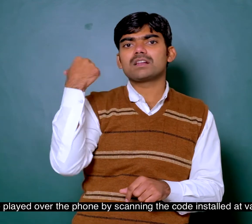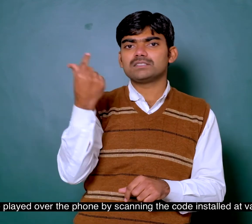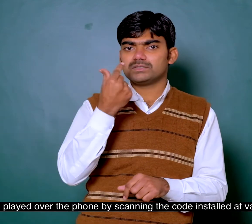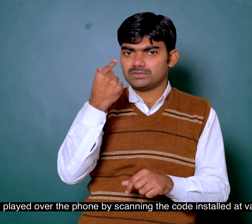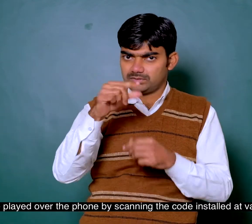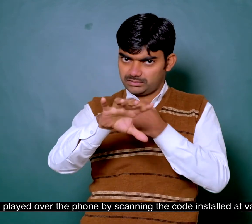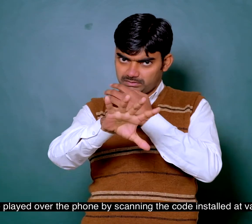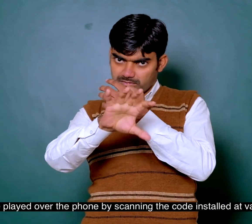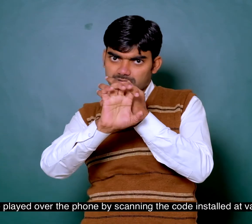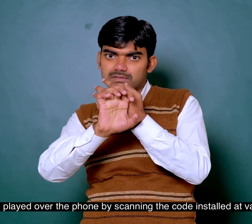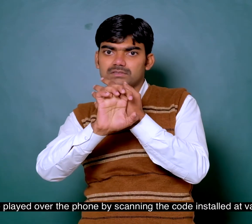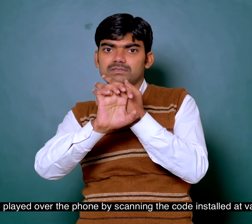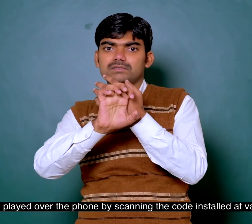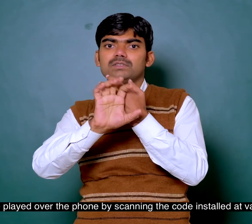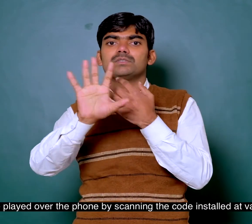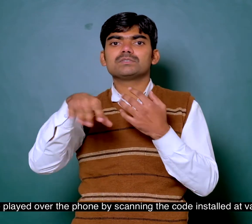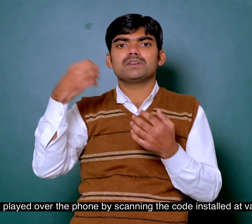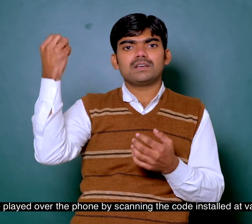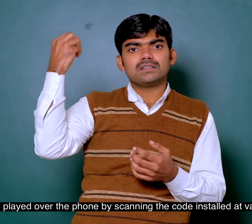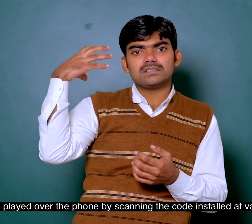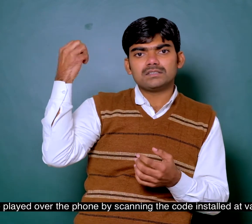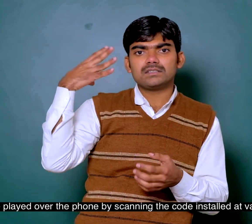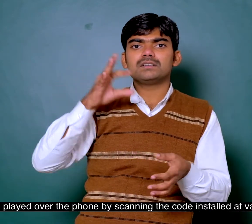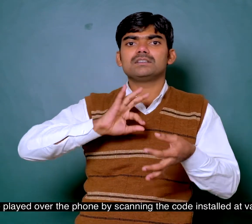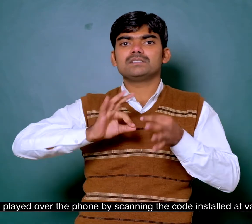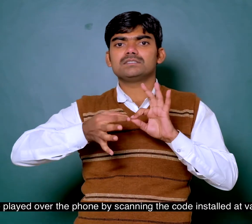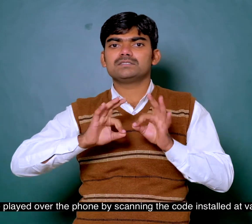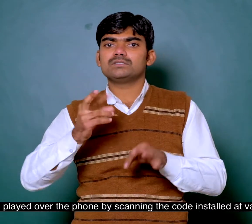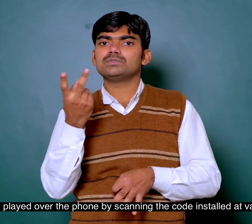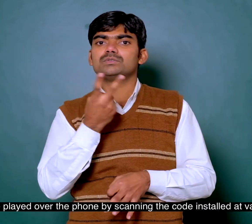by scanning the code installed at various locations.